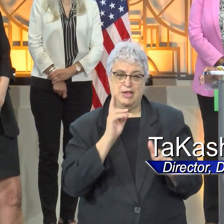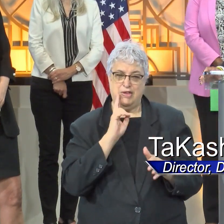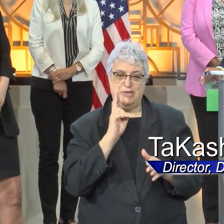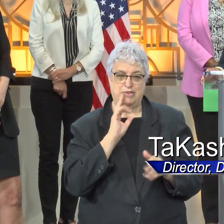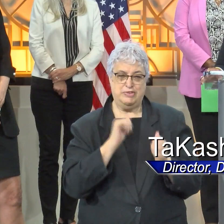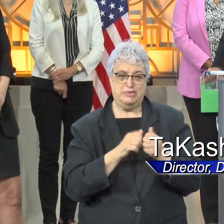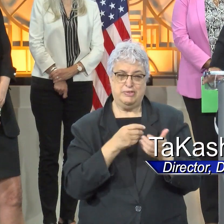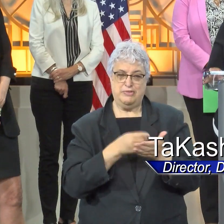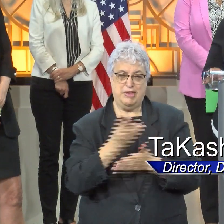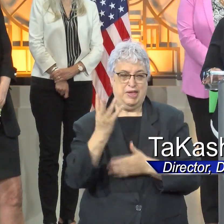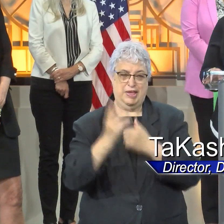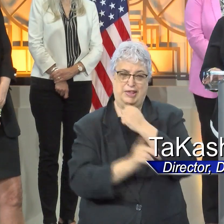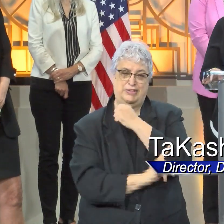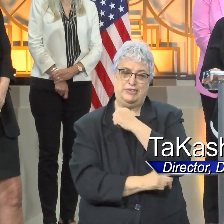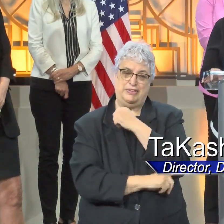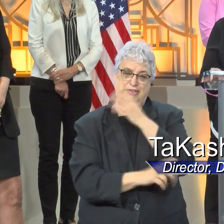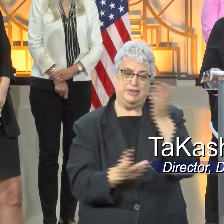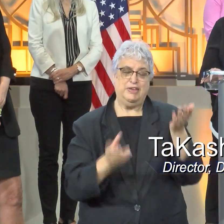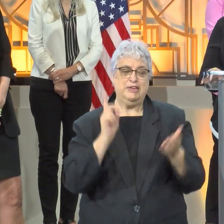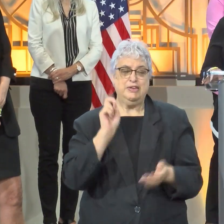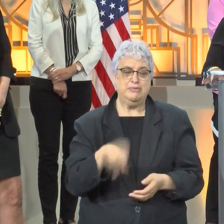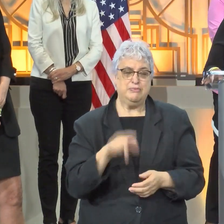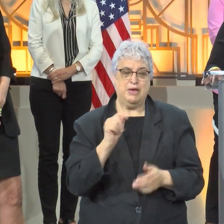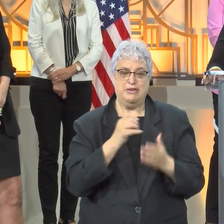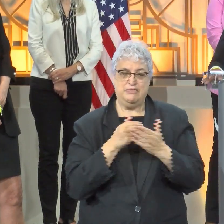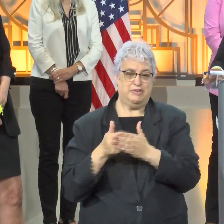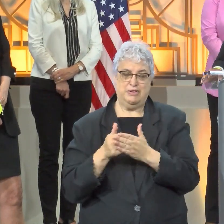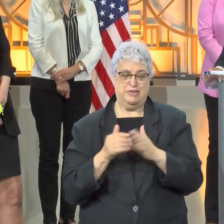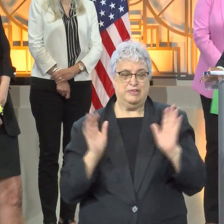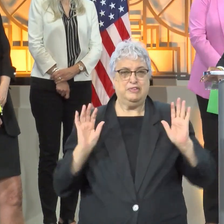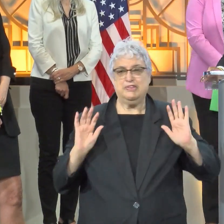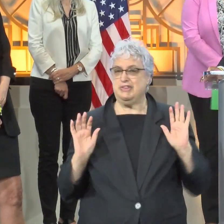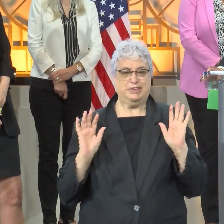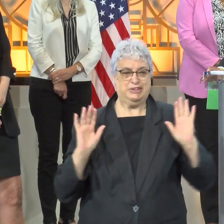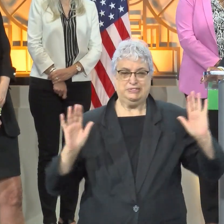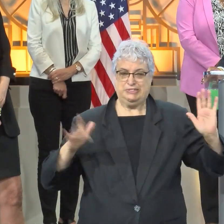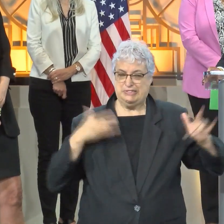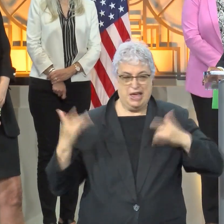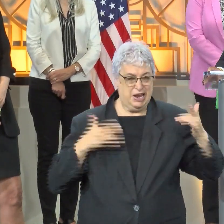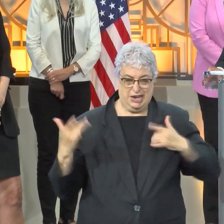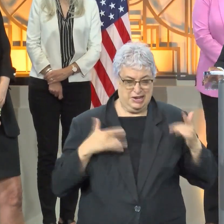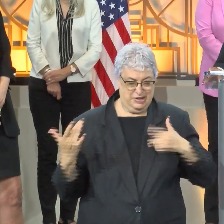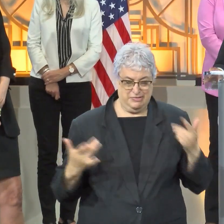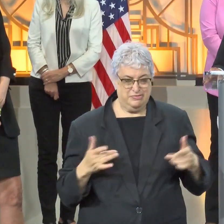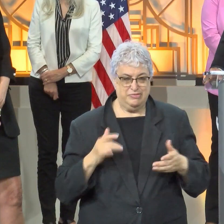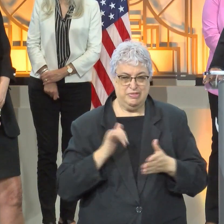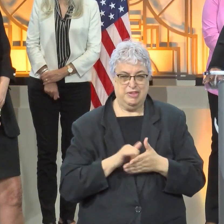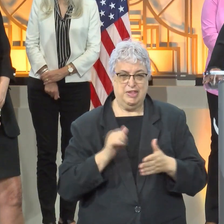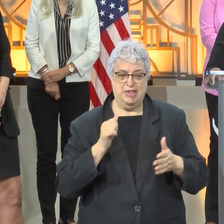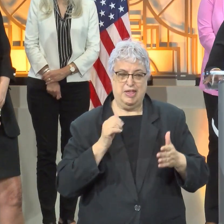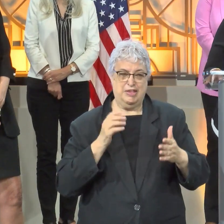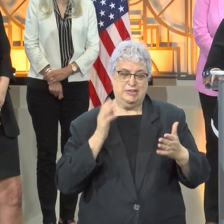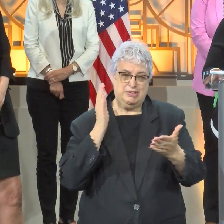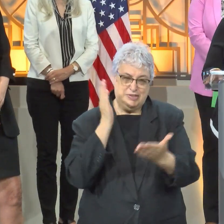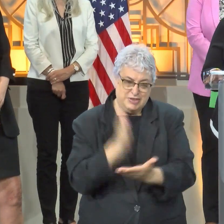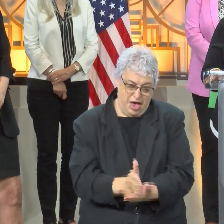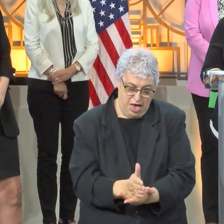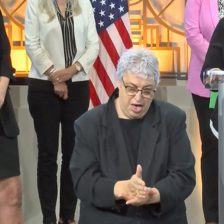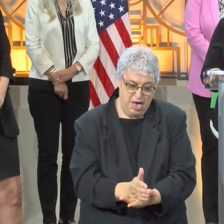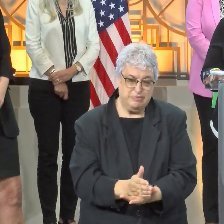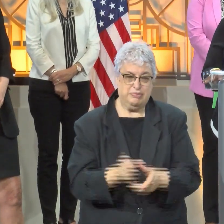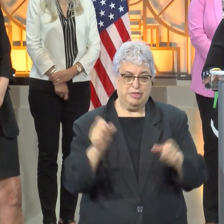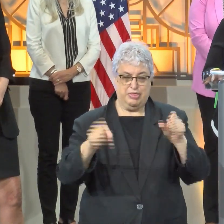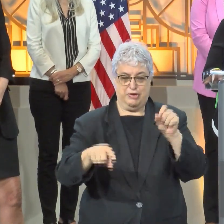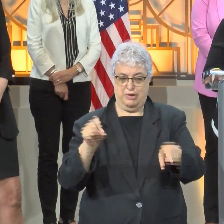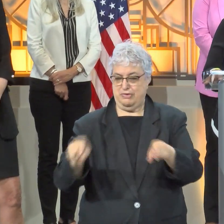to waste. The Department of Neighborhoods is so excited about this anti-litter campaign, which